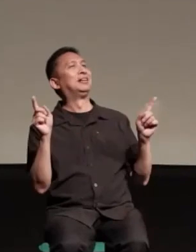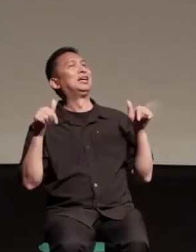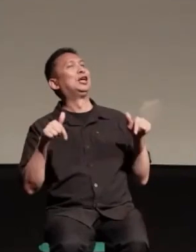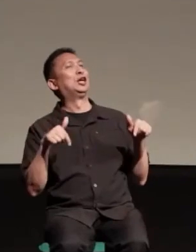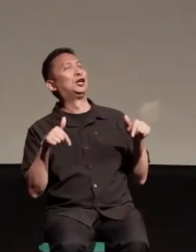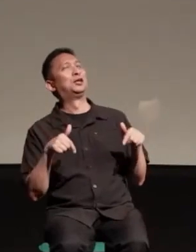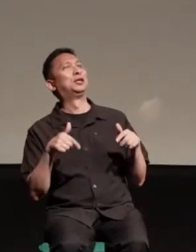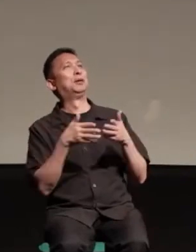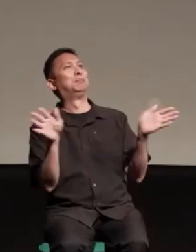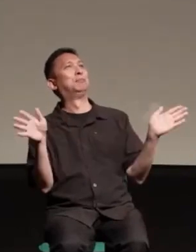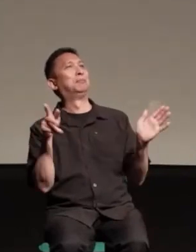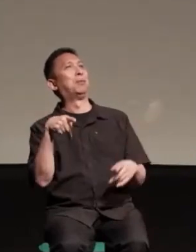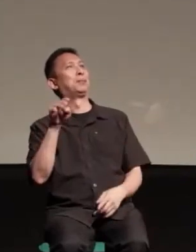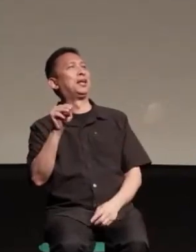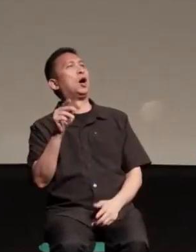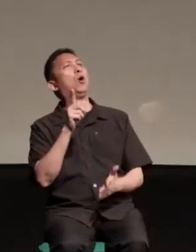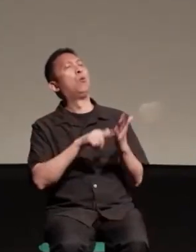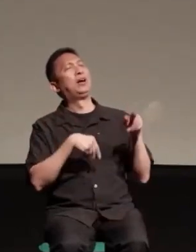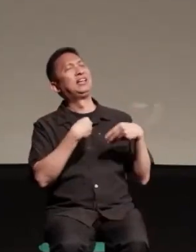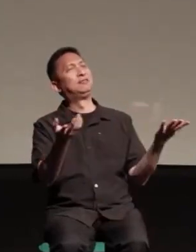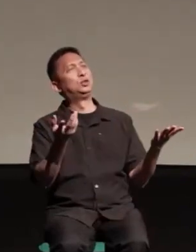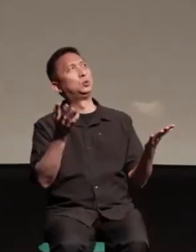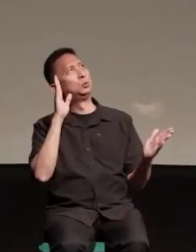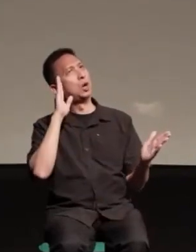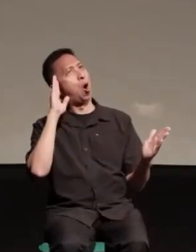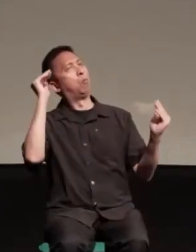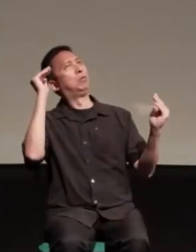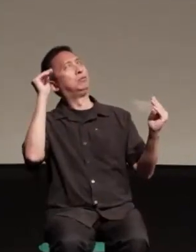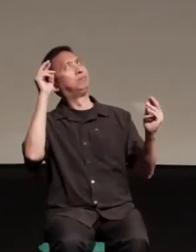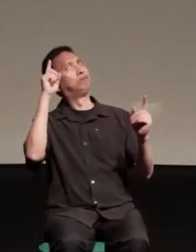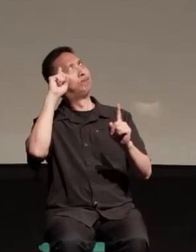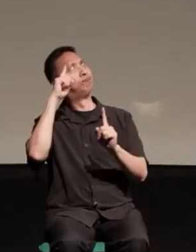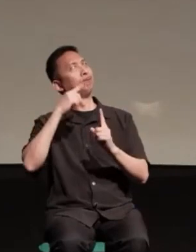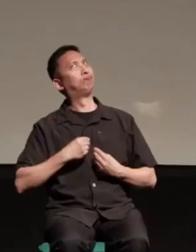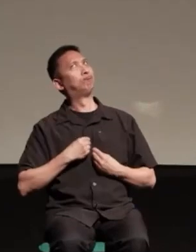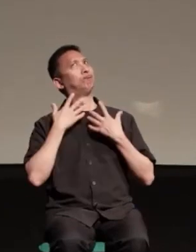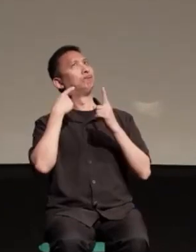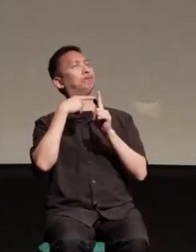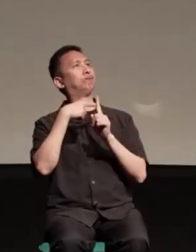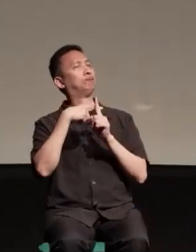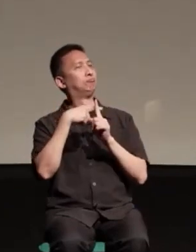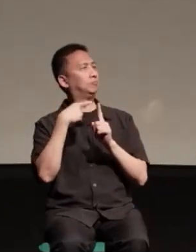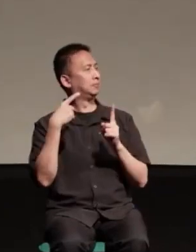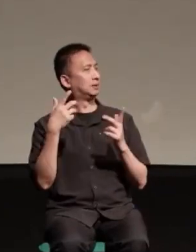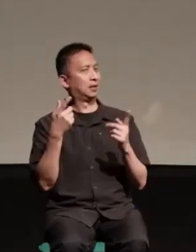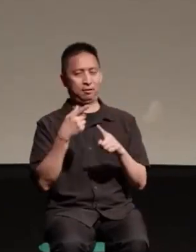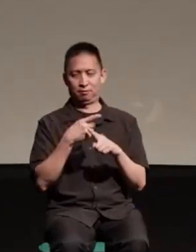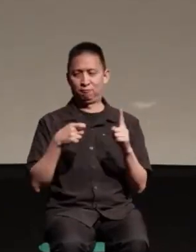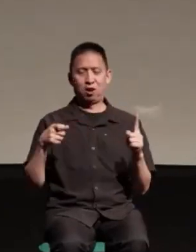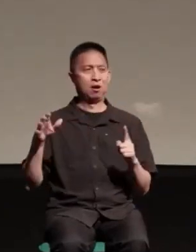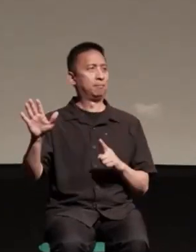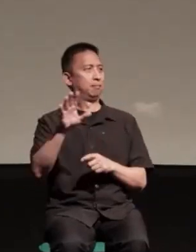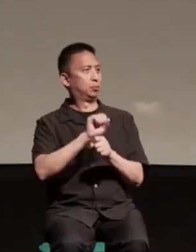that really gives you hope right now, that you find very inspiring from the work that